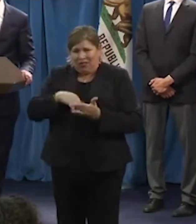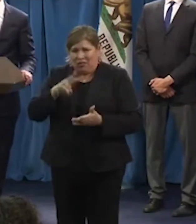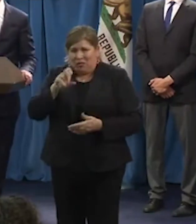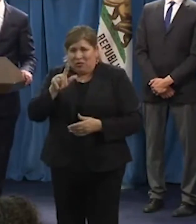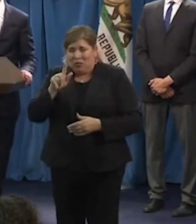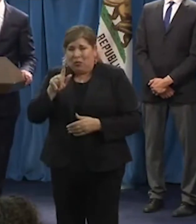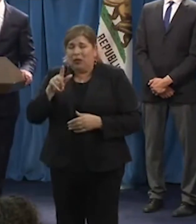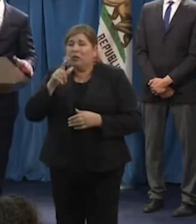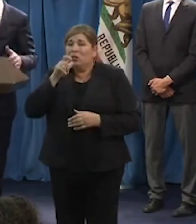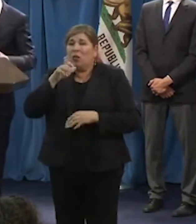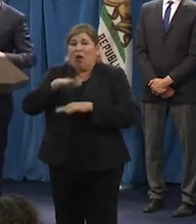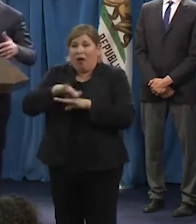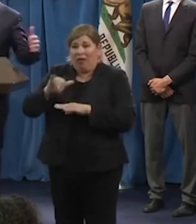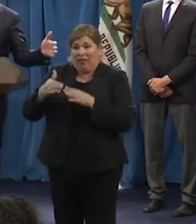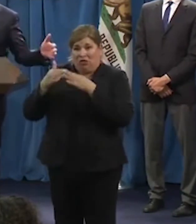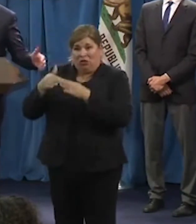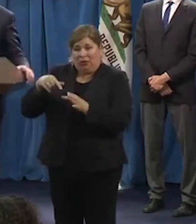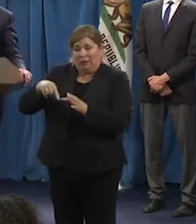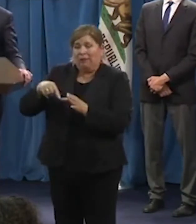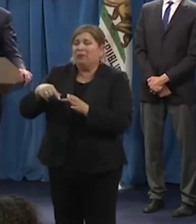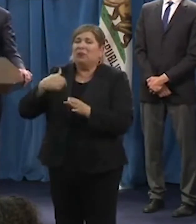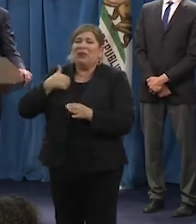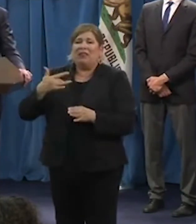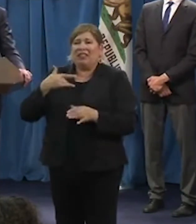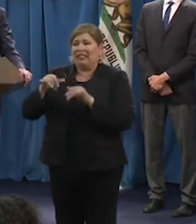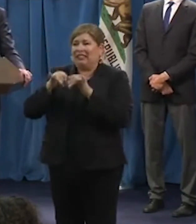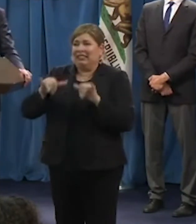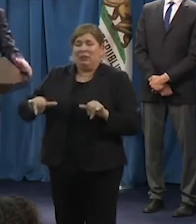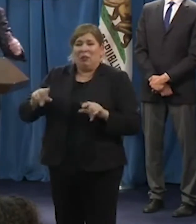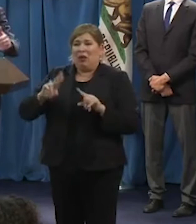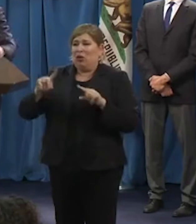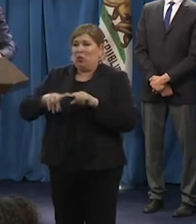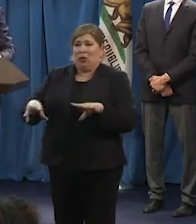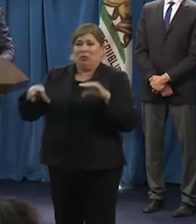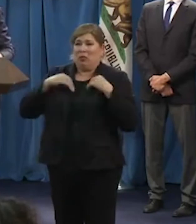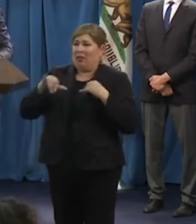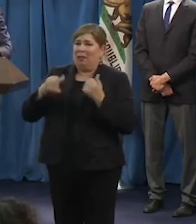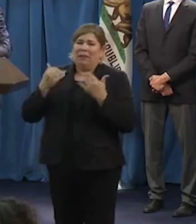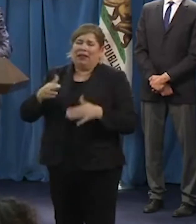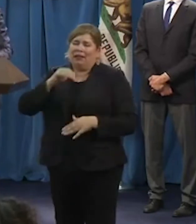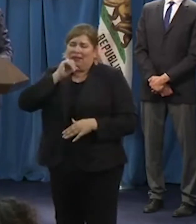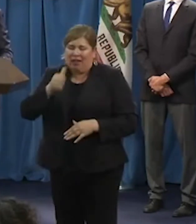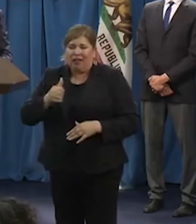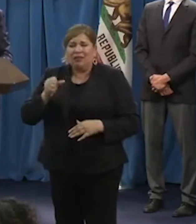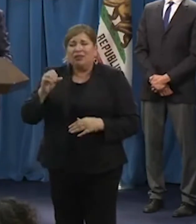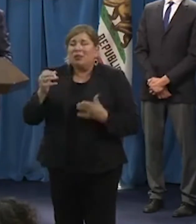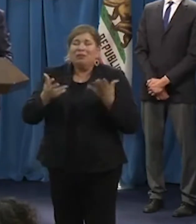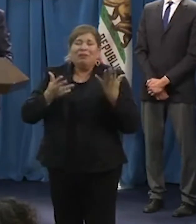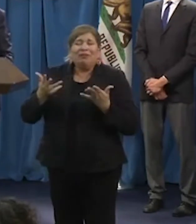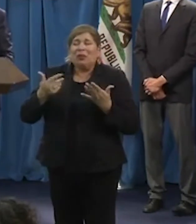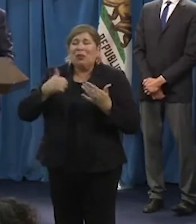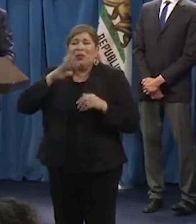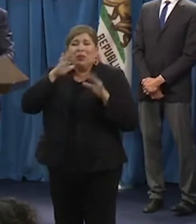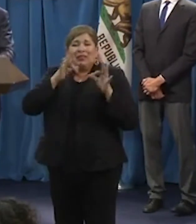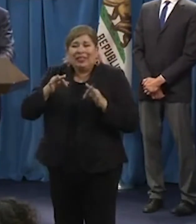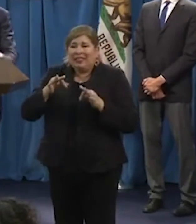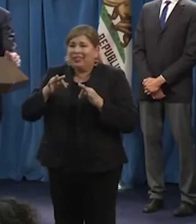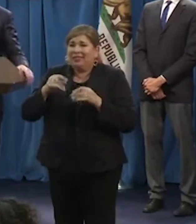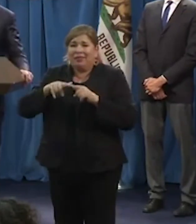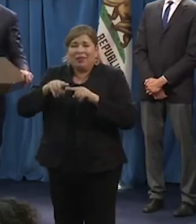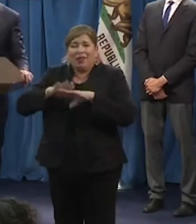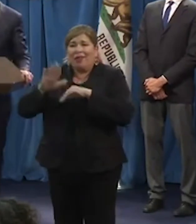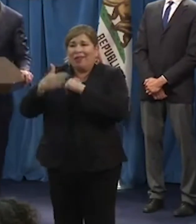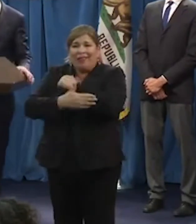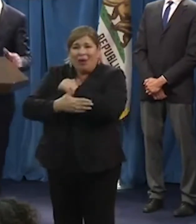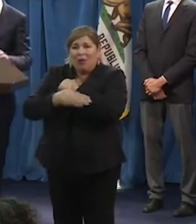ship. We felt the system was not prepared to absorb that. So we'll make those determinations in real time. County by county,